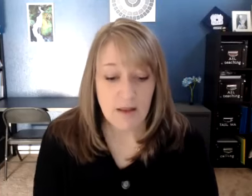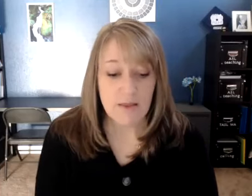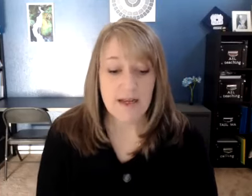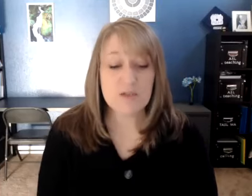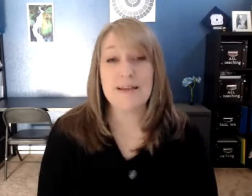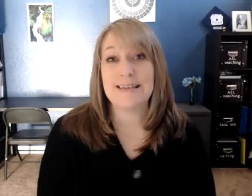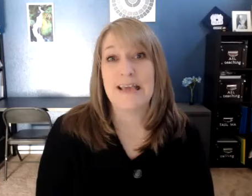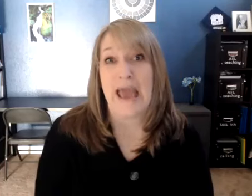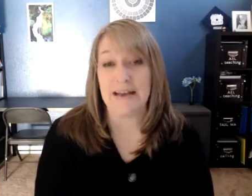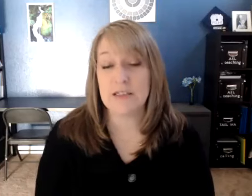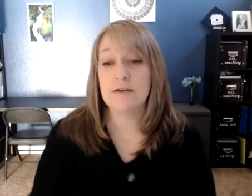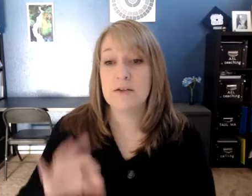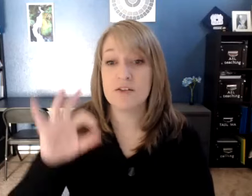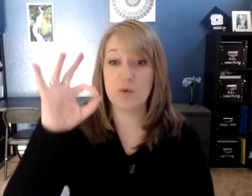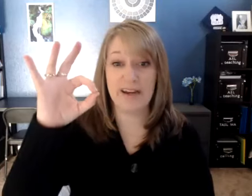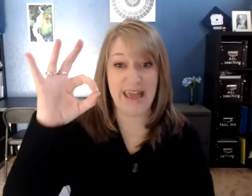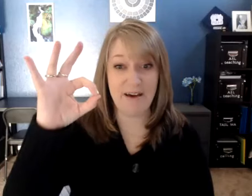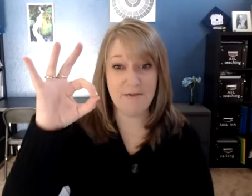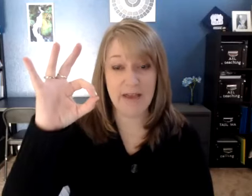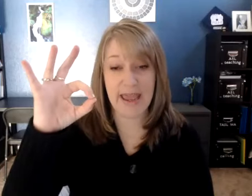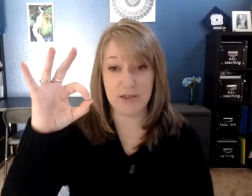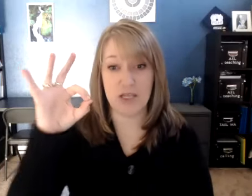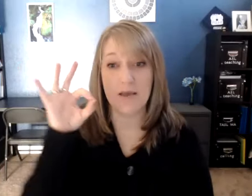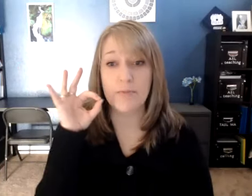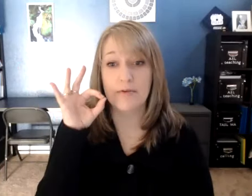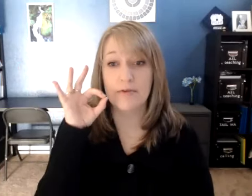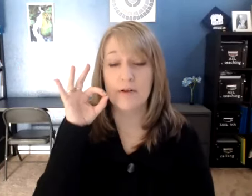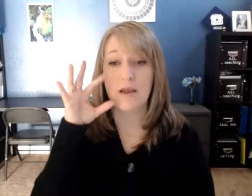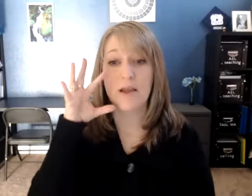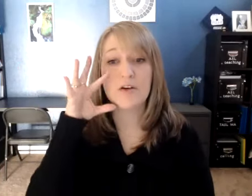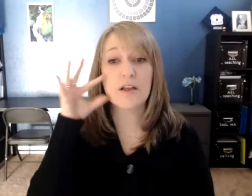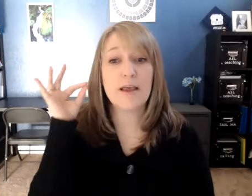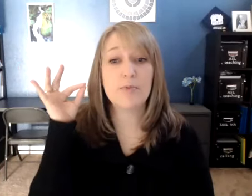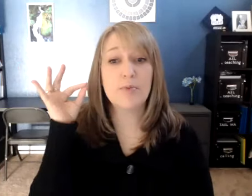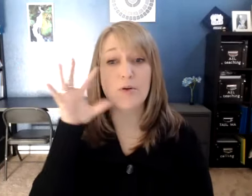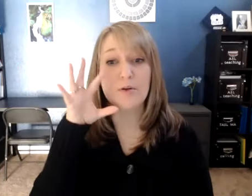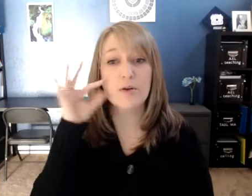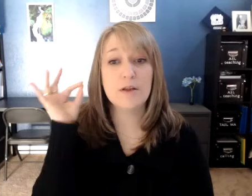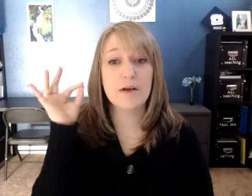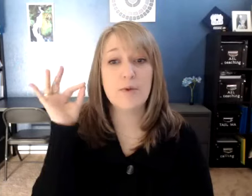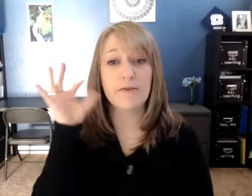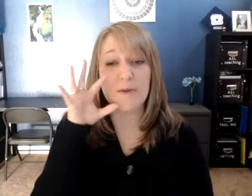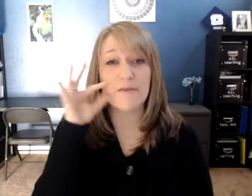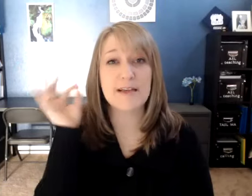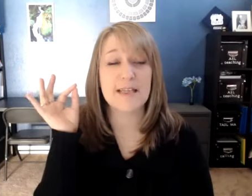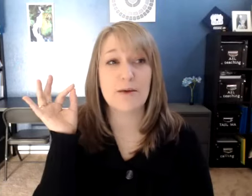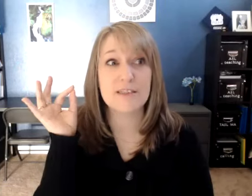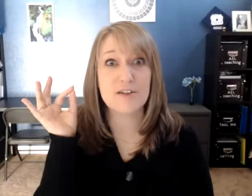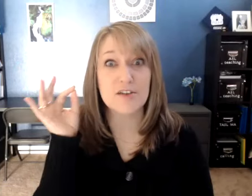The next one is cat. So you want an F hand shape, and you're going to like pull away from your face like whiskers,